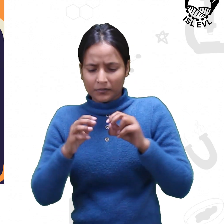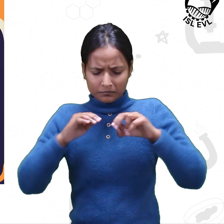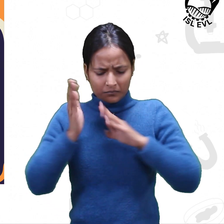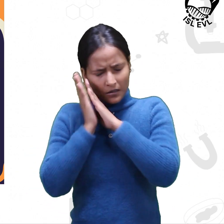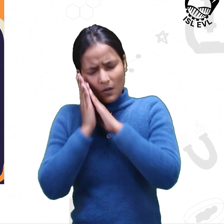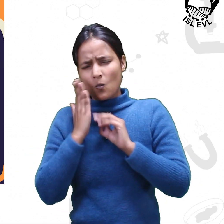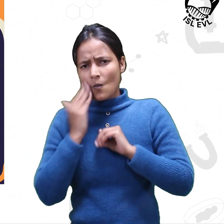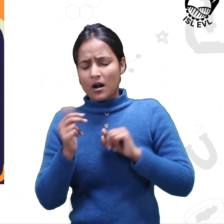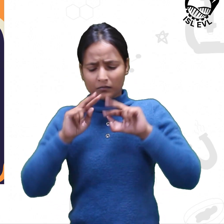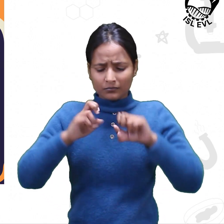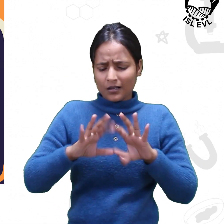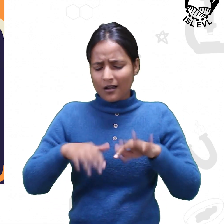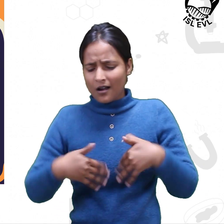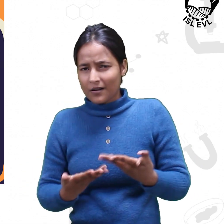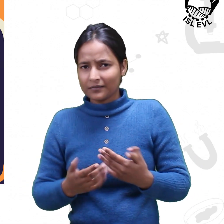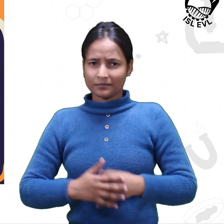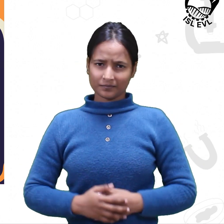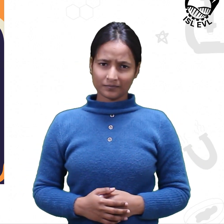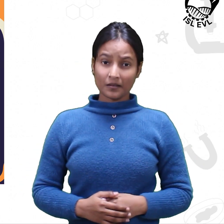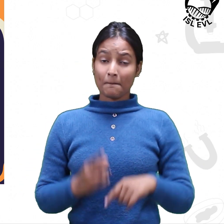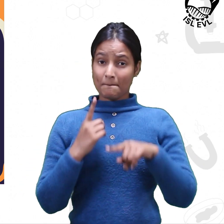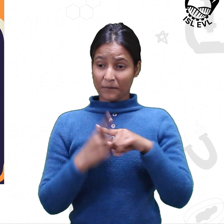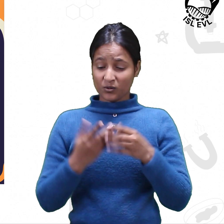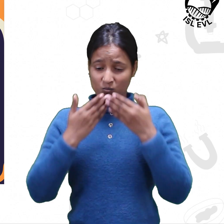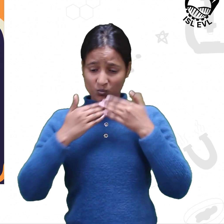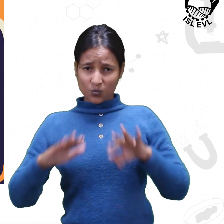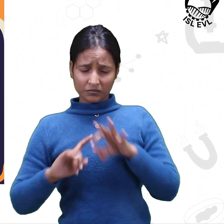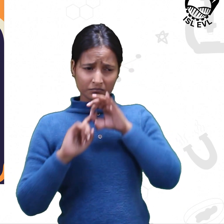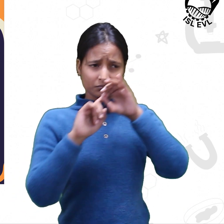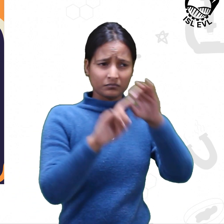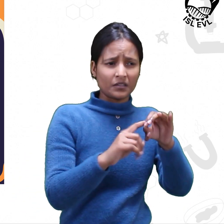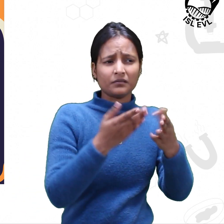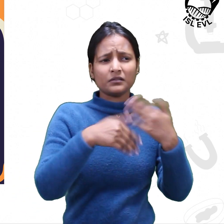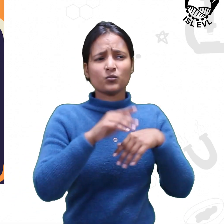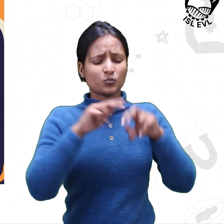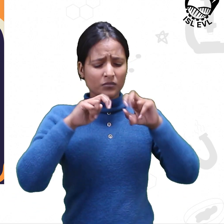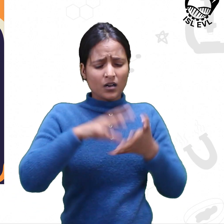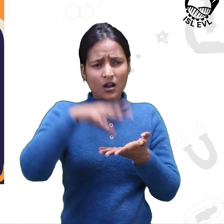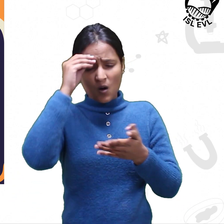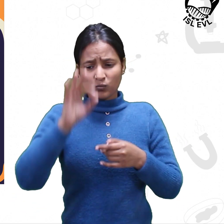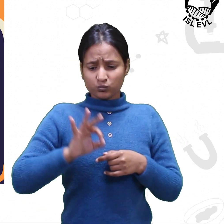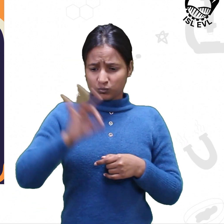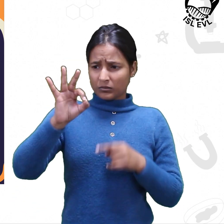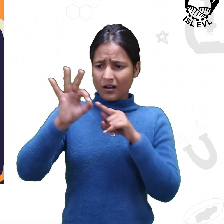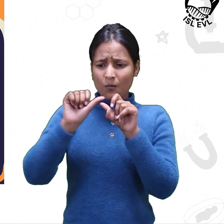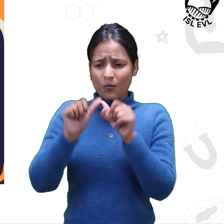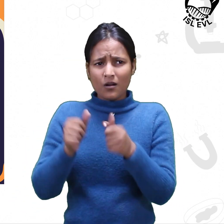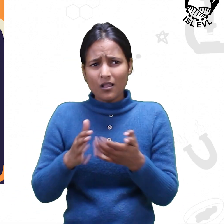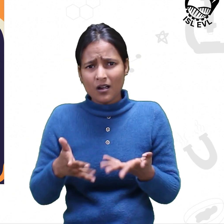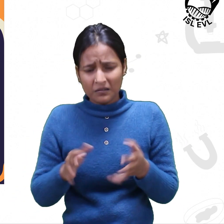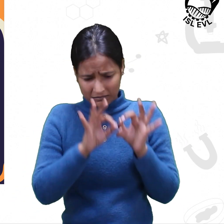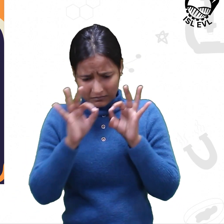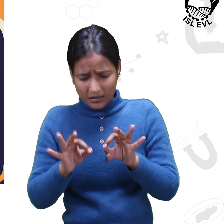of a Scientist segment, the students ask Dr. Chauhan about how he studies sleep in fruit flies,